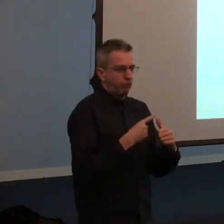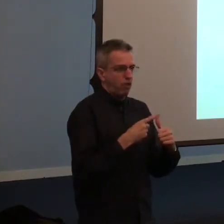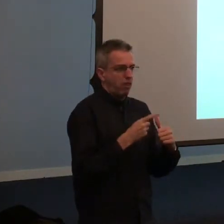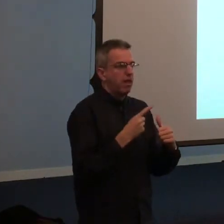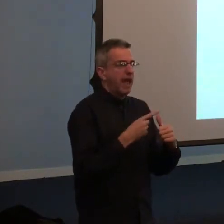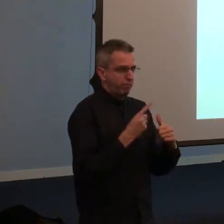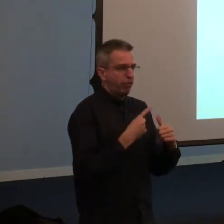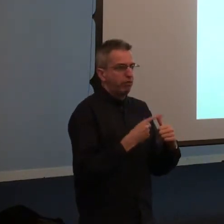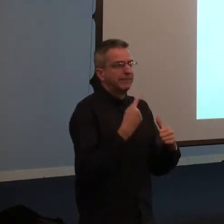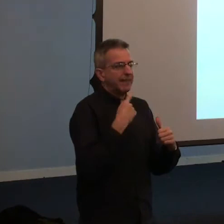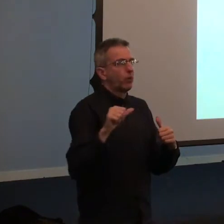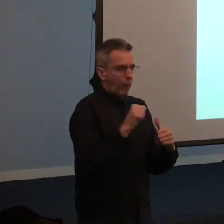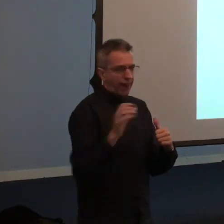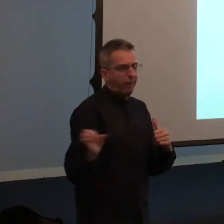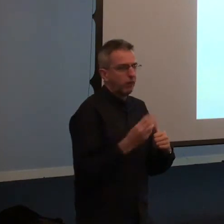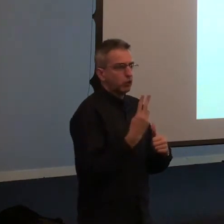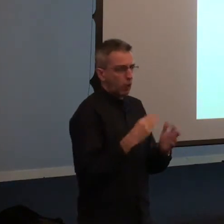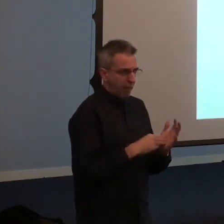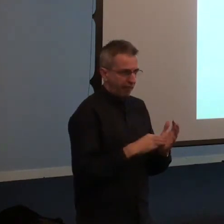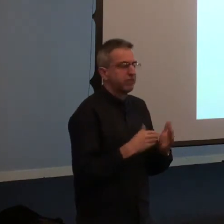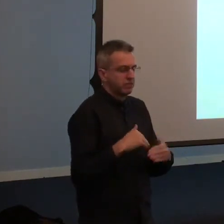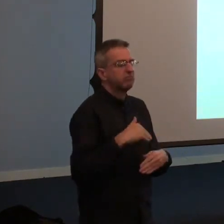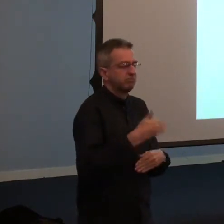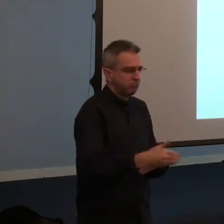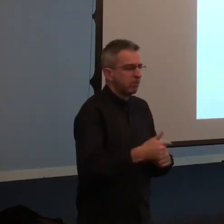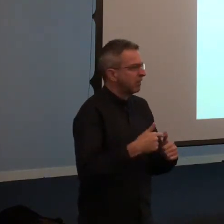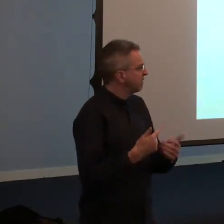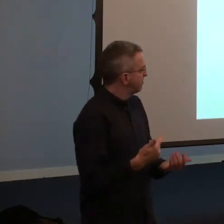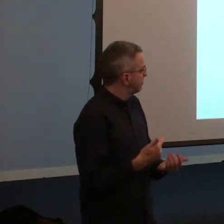June. April it started, and then within 2 months.